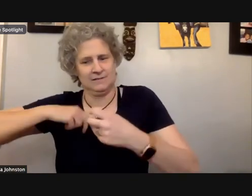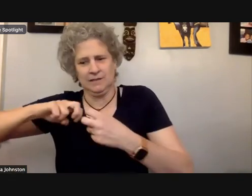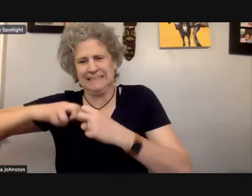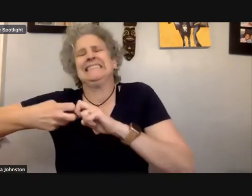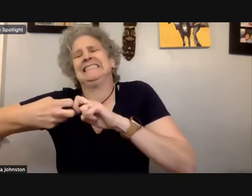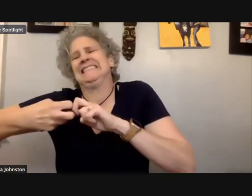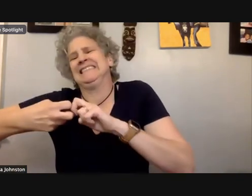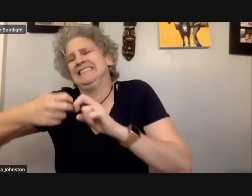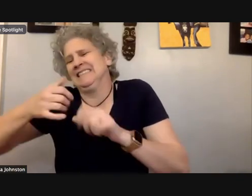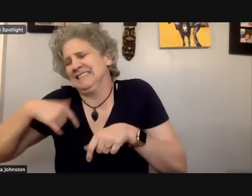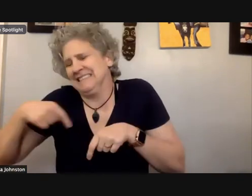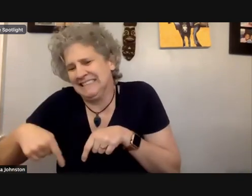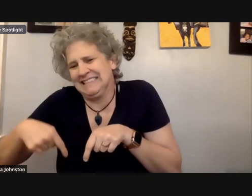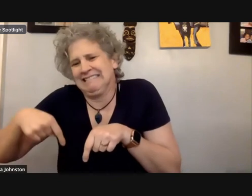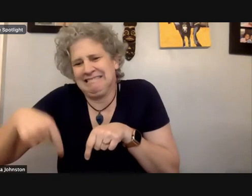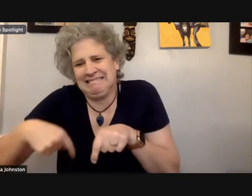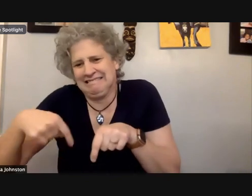Sprain.